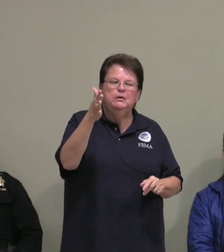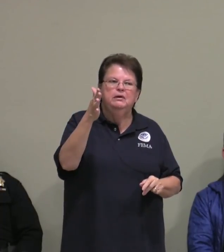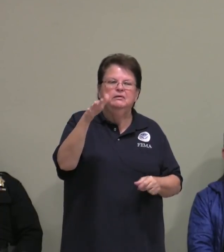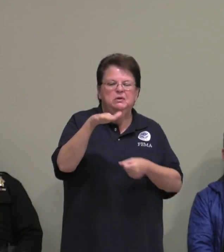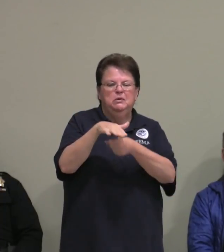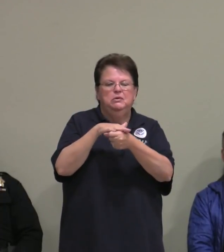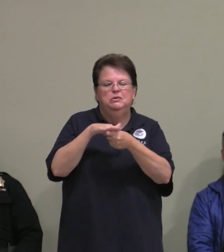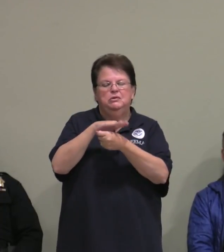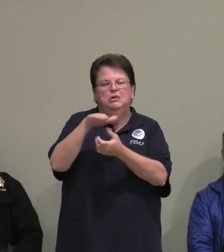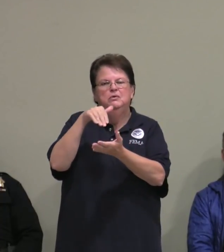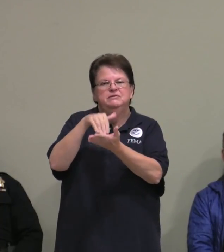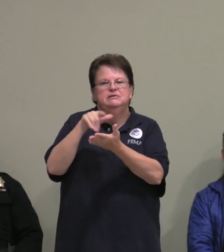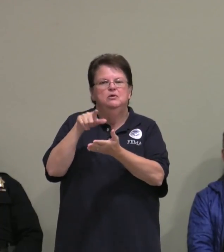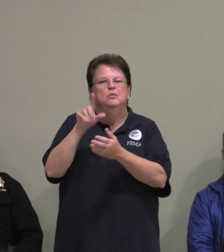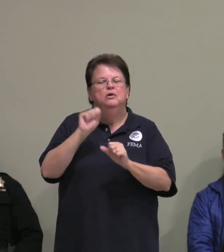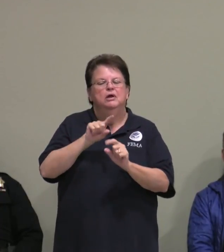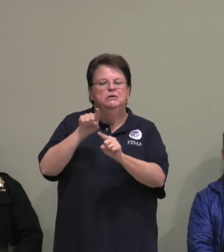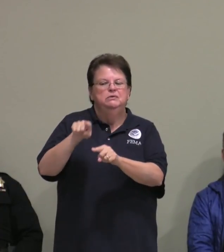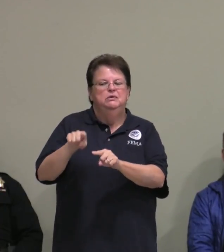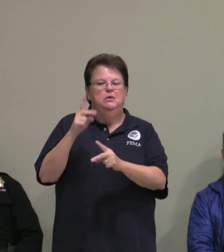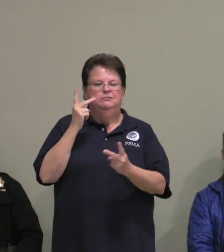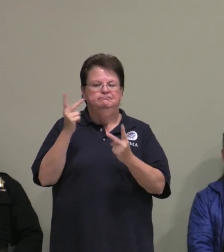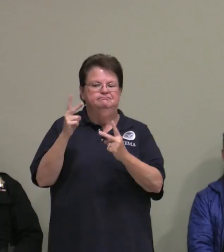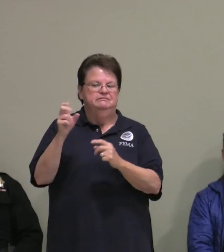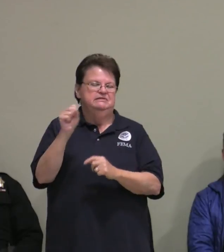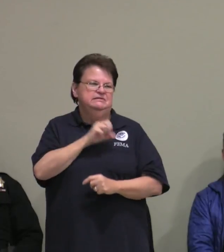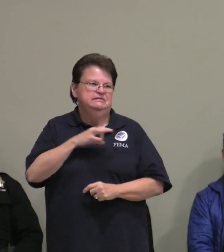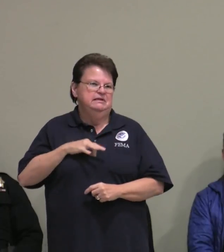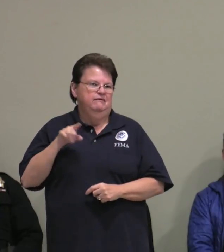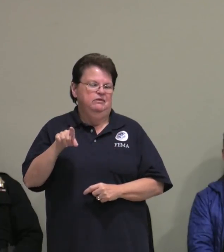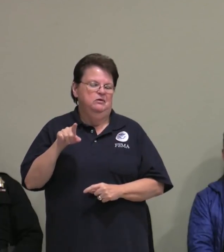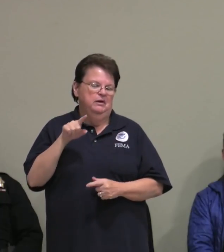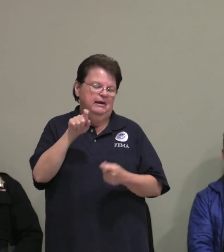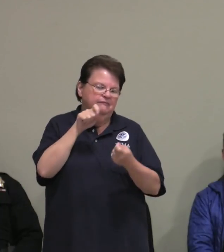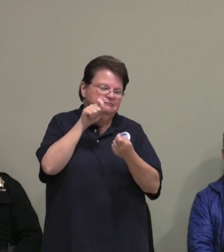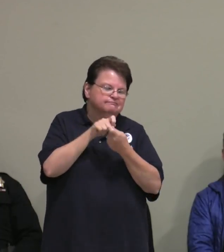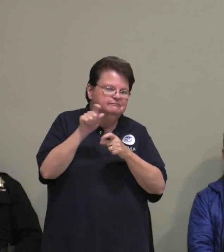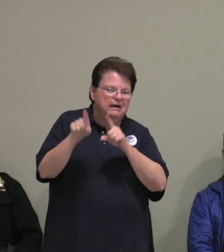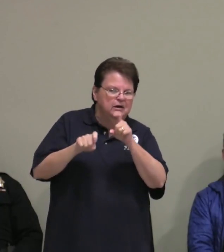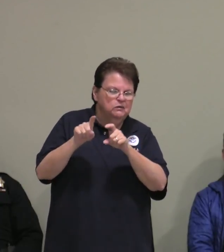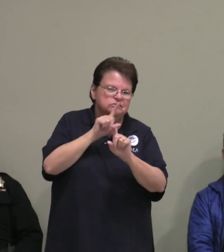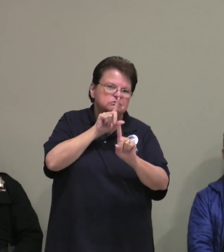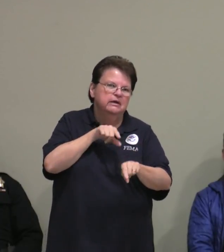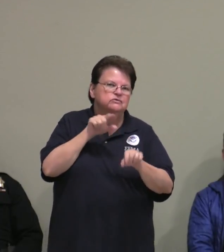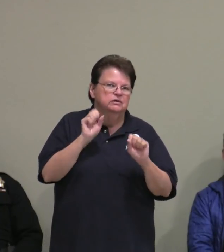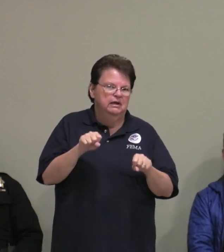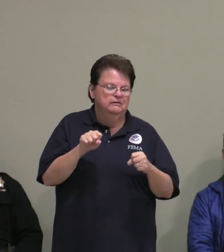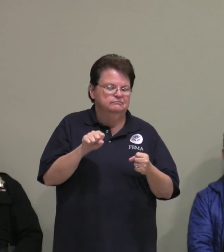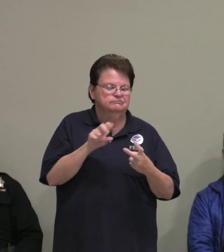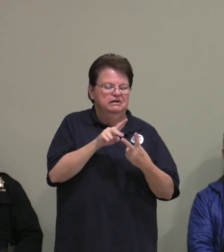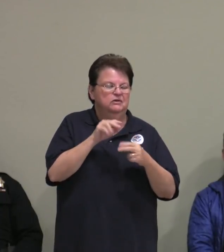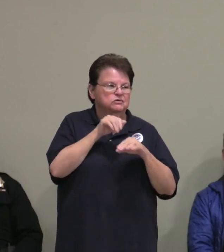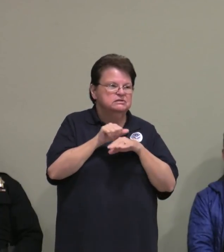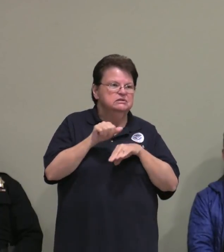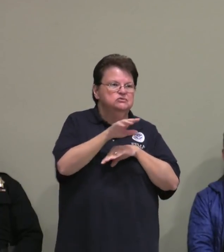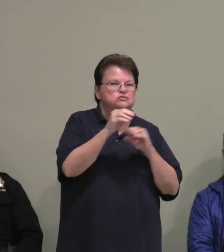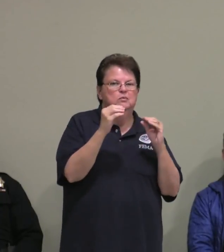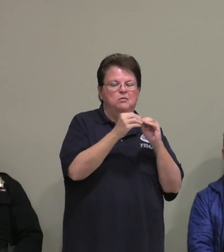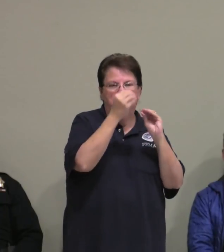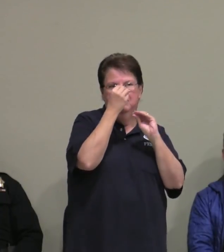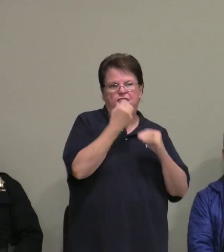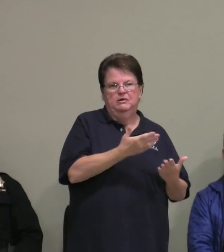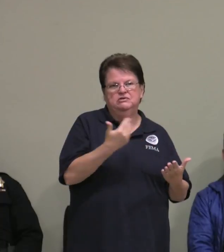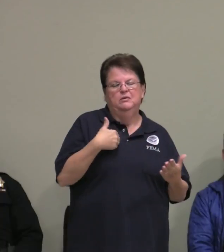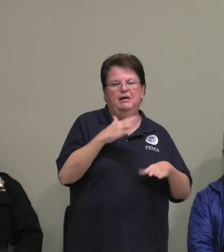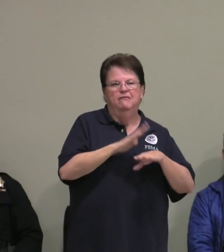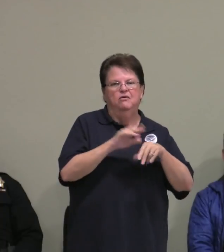center where we have staff on site. You can go visit them and ask specific questions. And they could even refer you to more information that